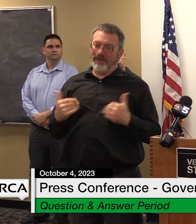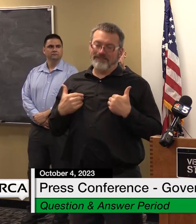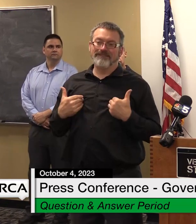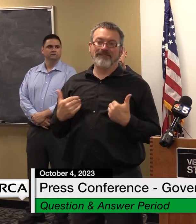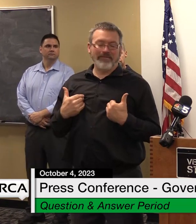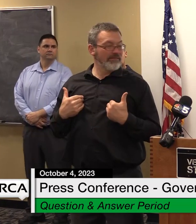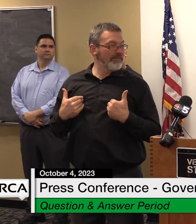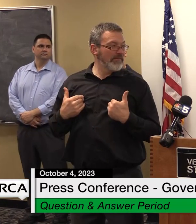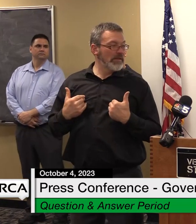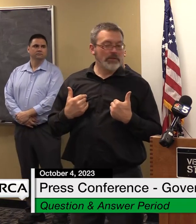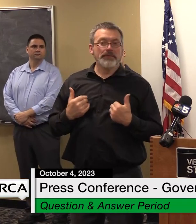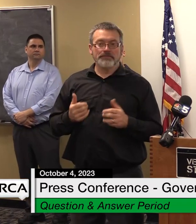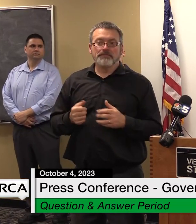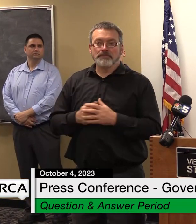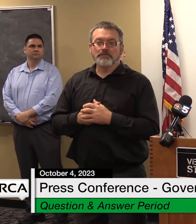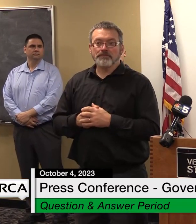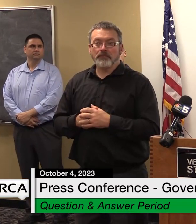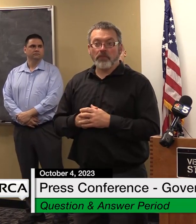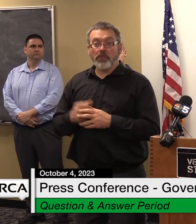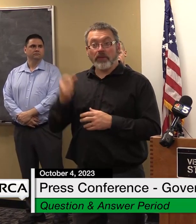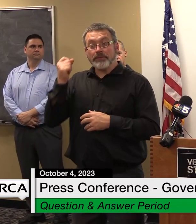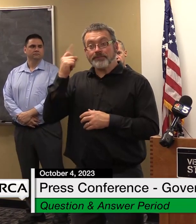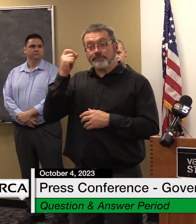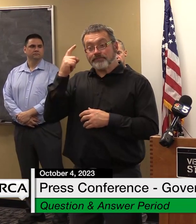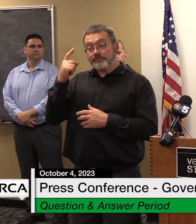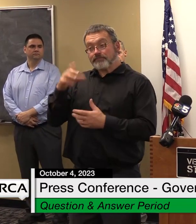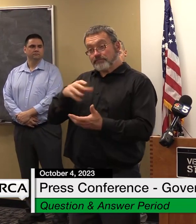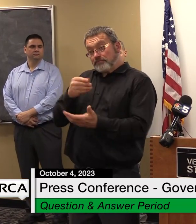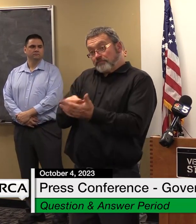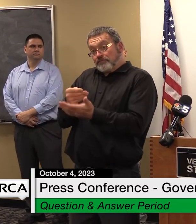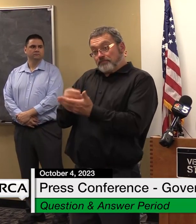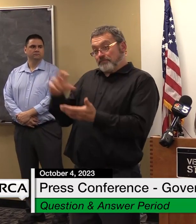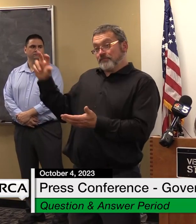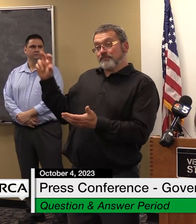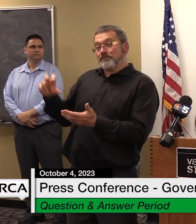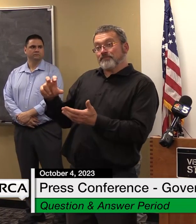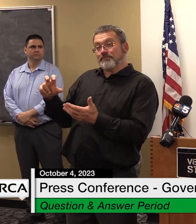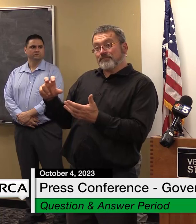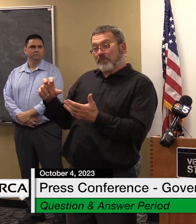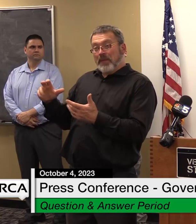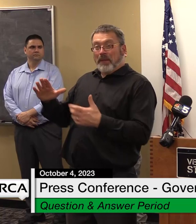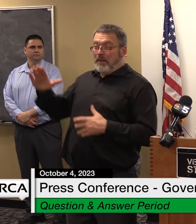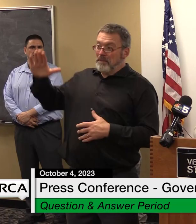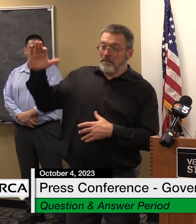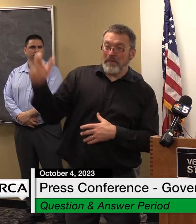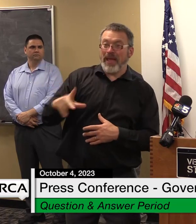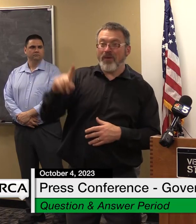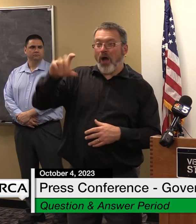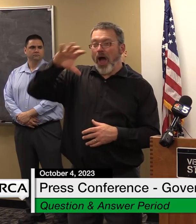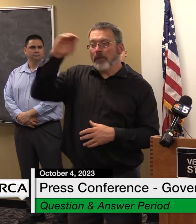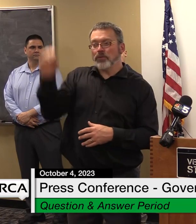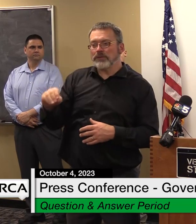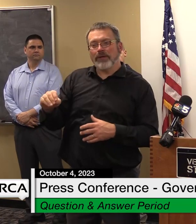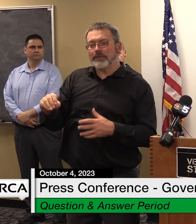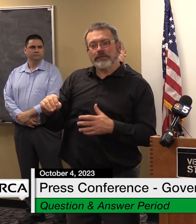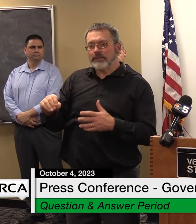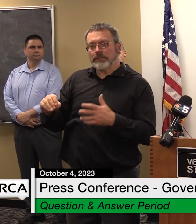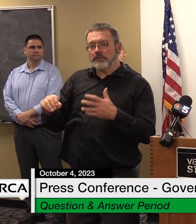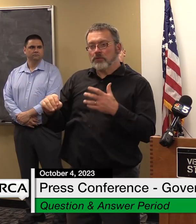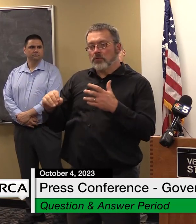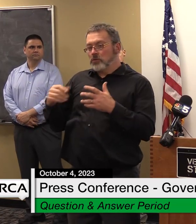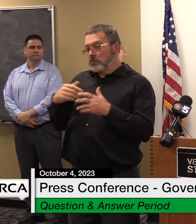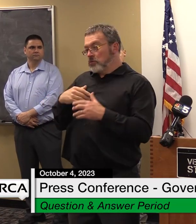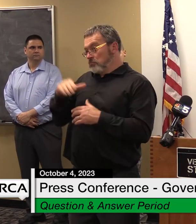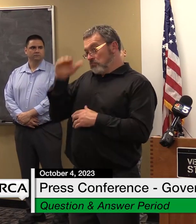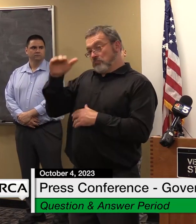the disaster FEMA funding. So there's an opportunity for Congress to utilize